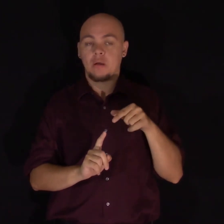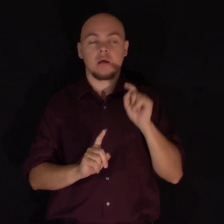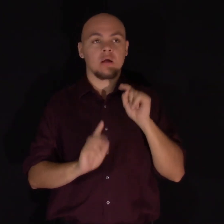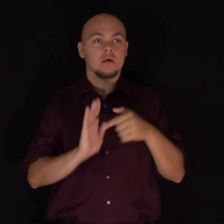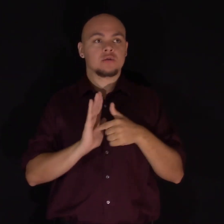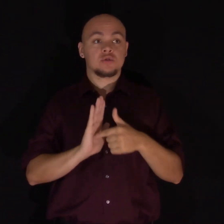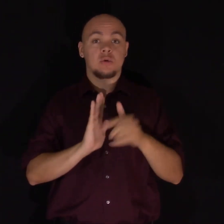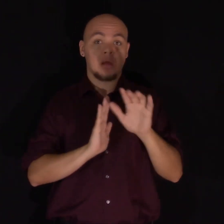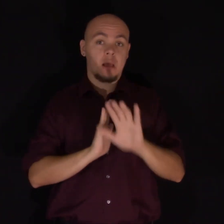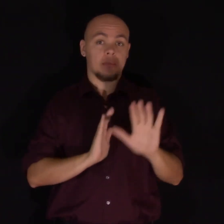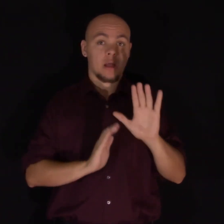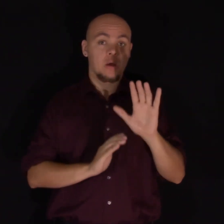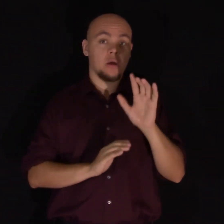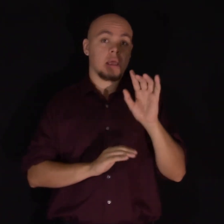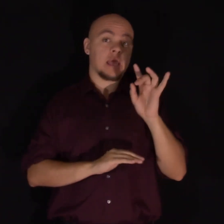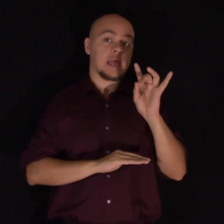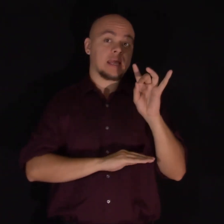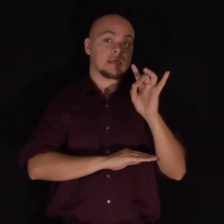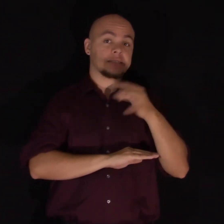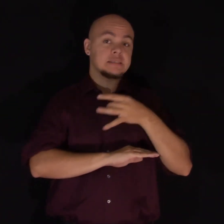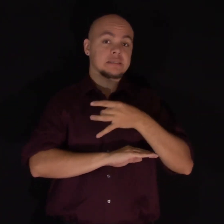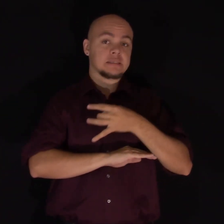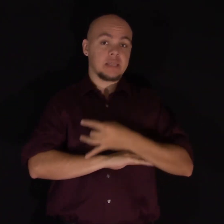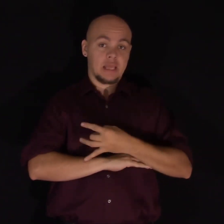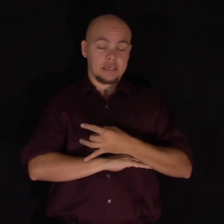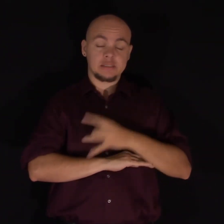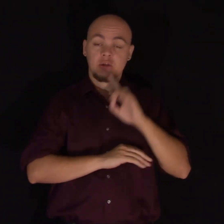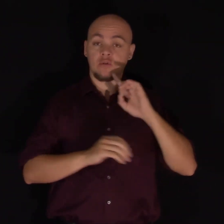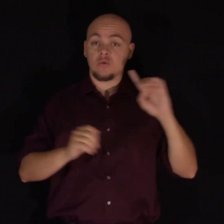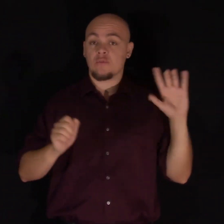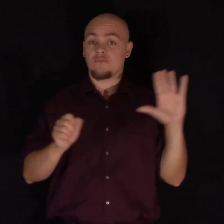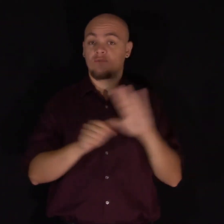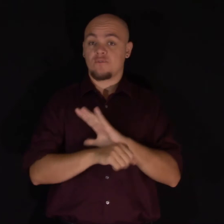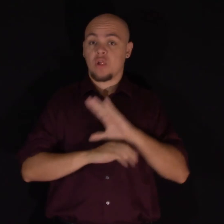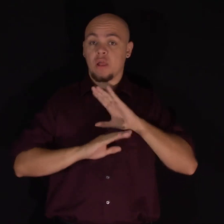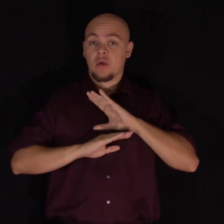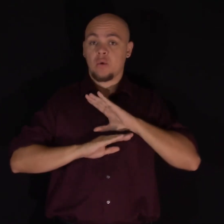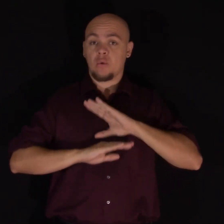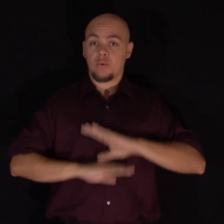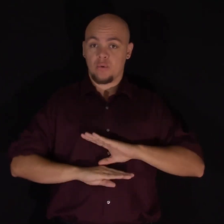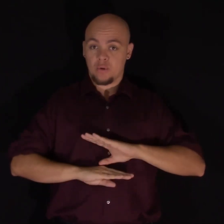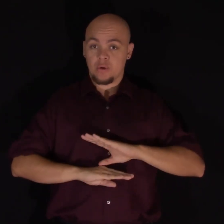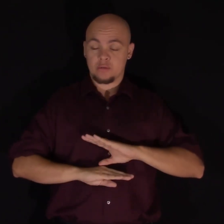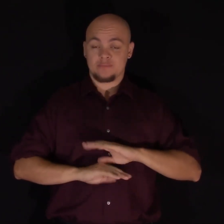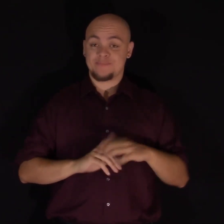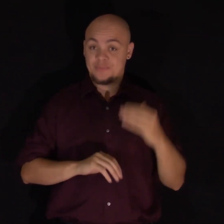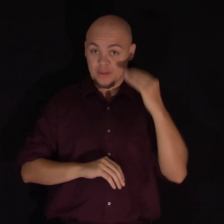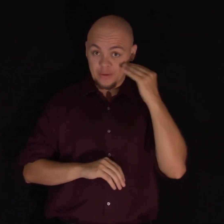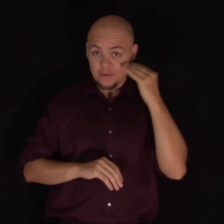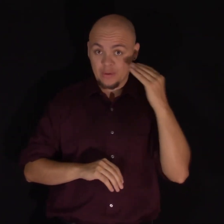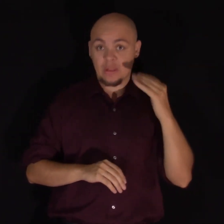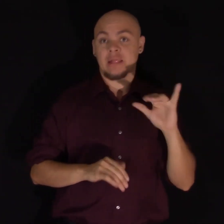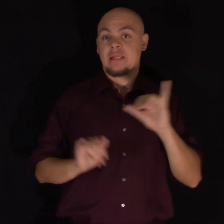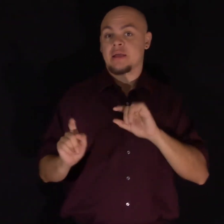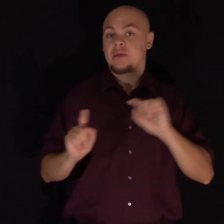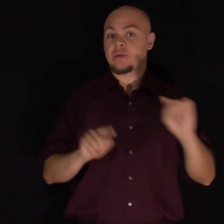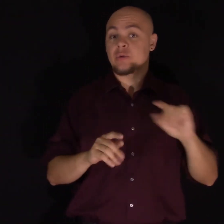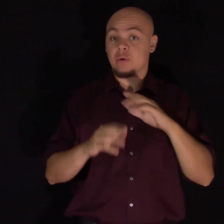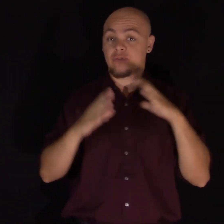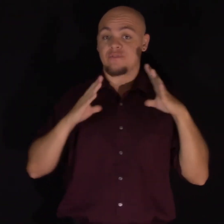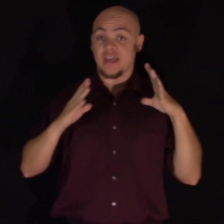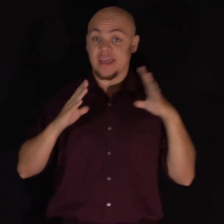it takes our mind about 8 days to fully calm down and rest, like when we're on vacation as an example.